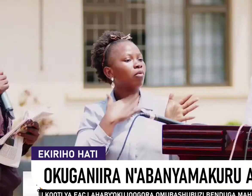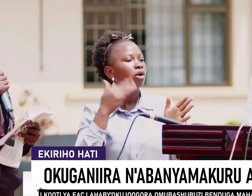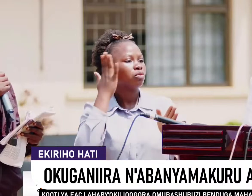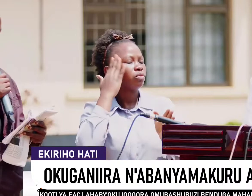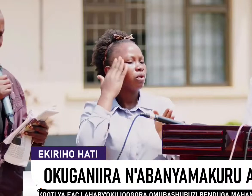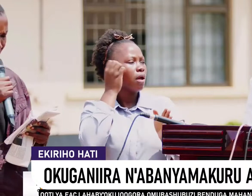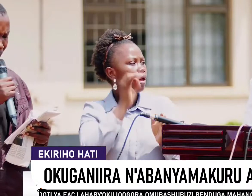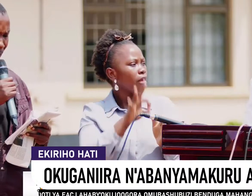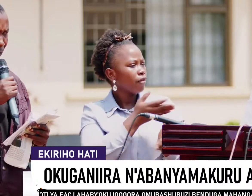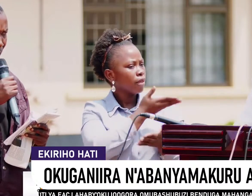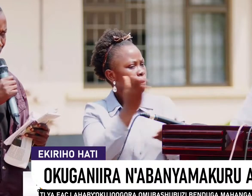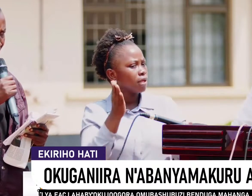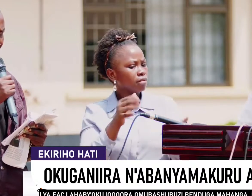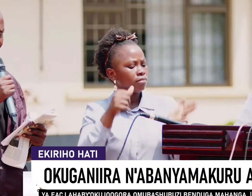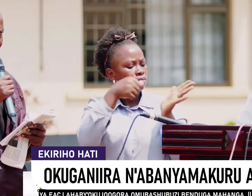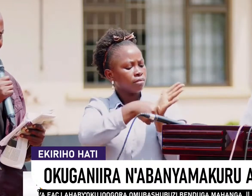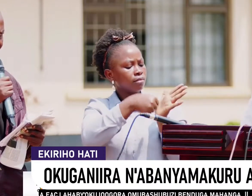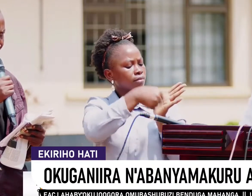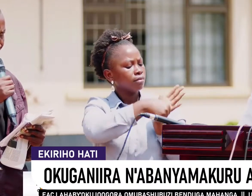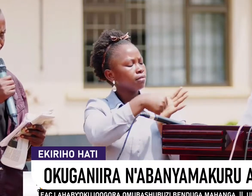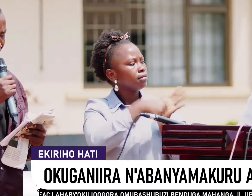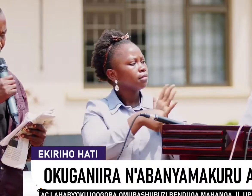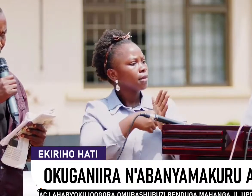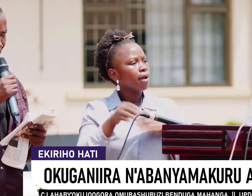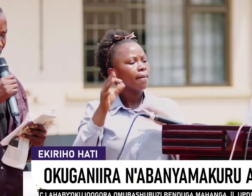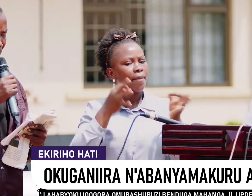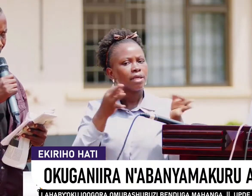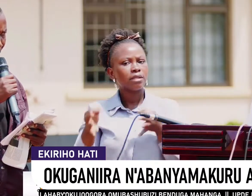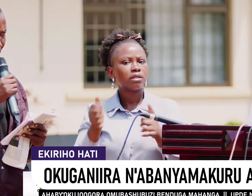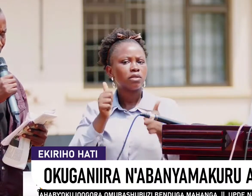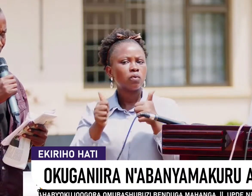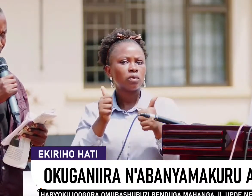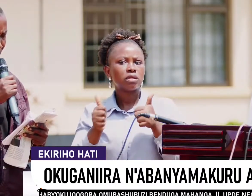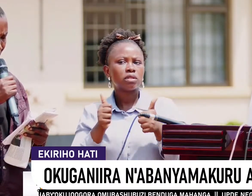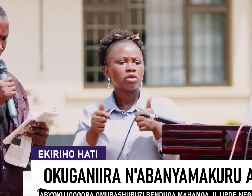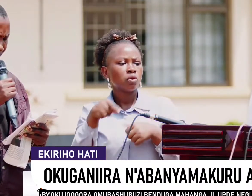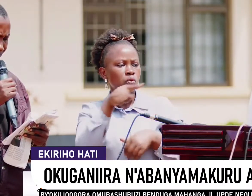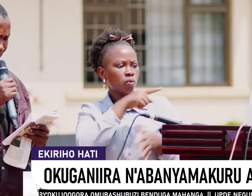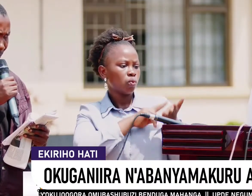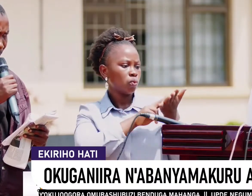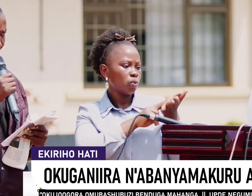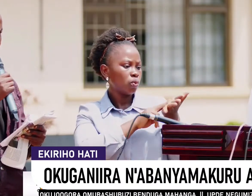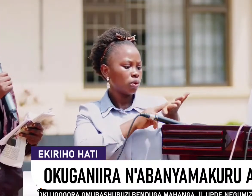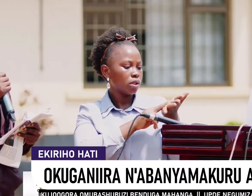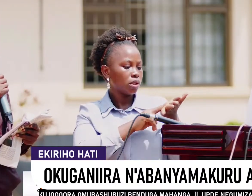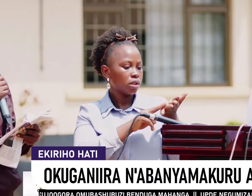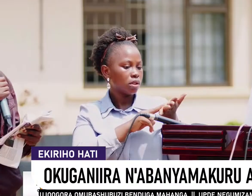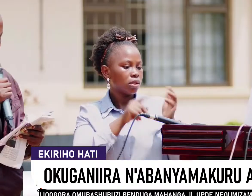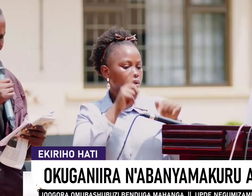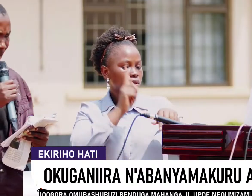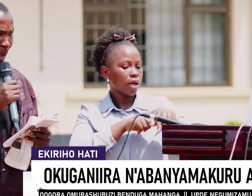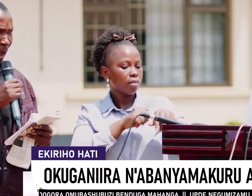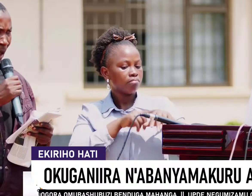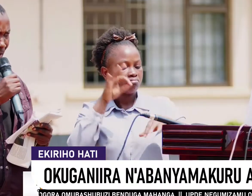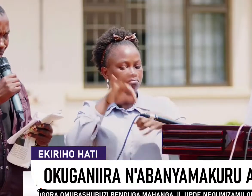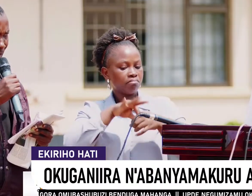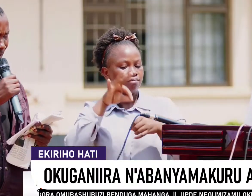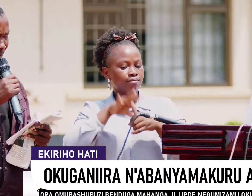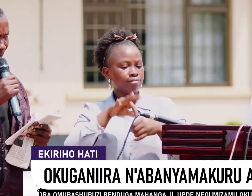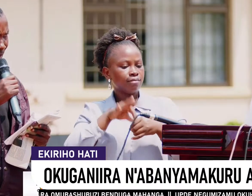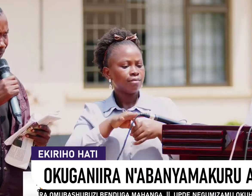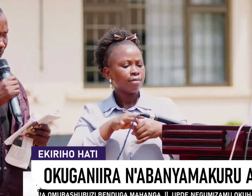these biometric machines, which you are going to use in the upcoming election,